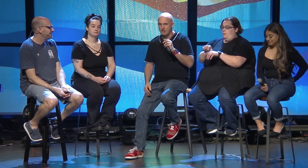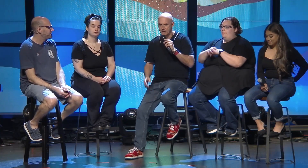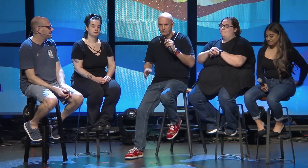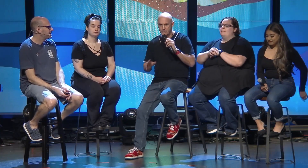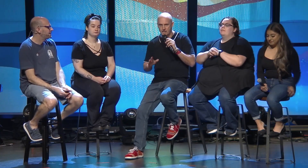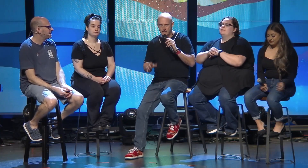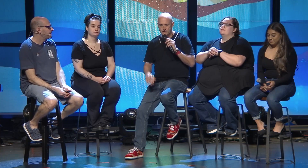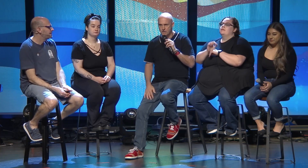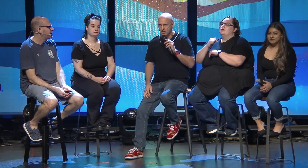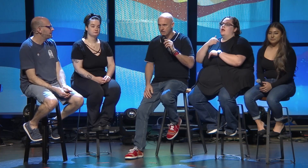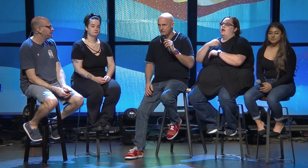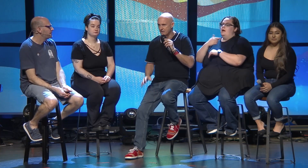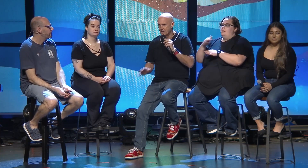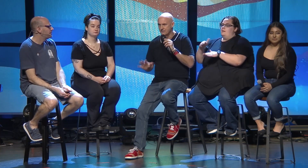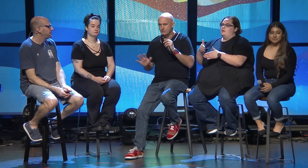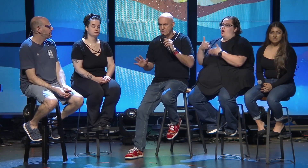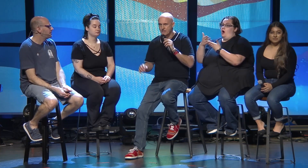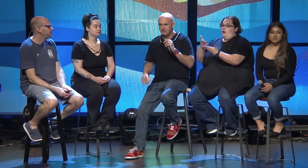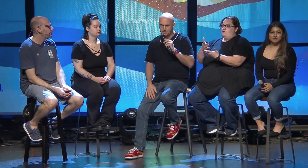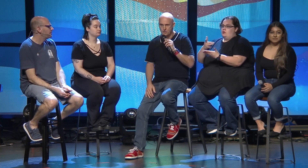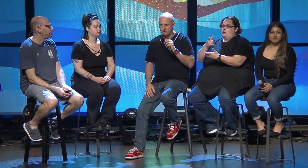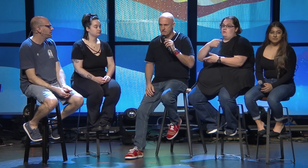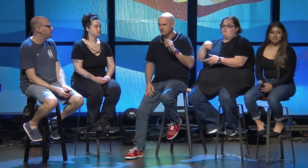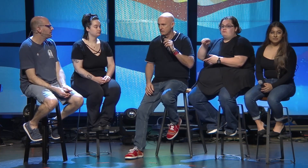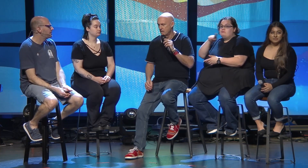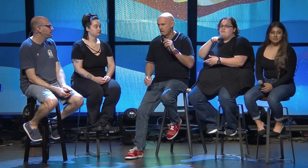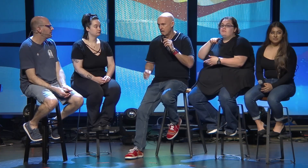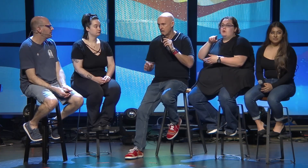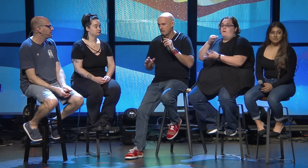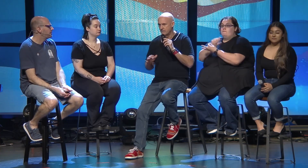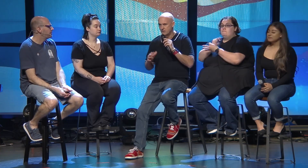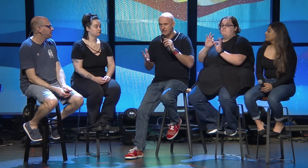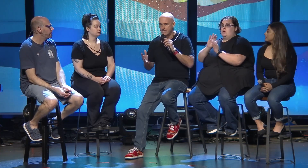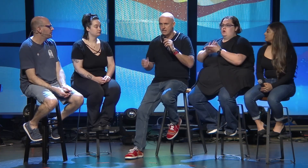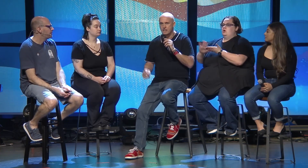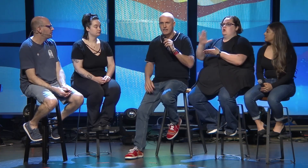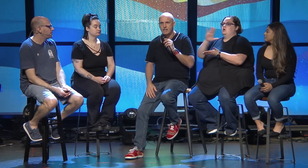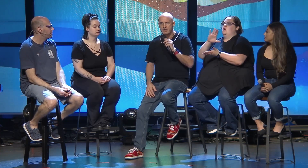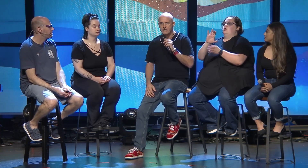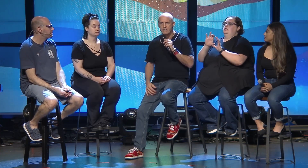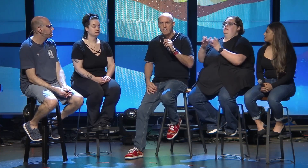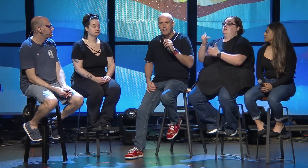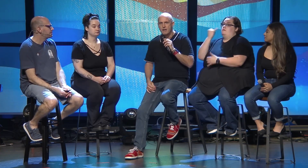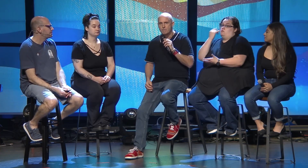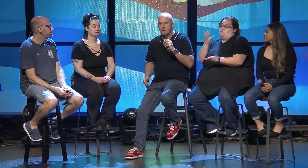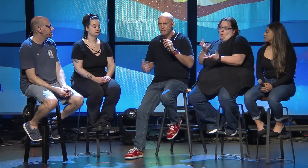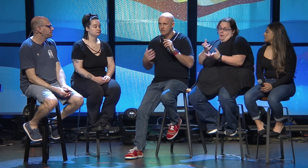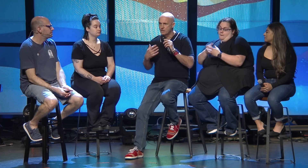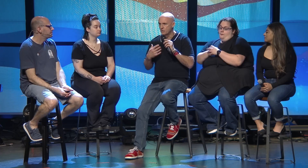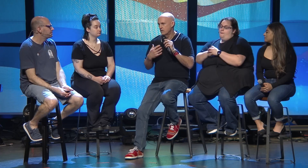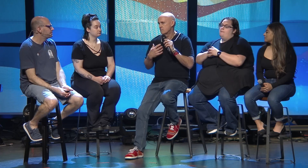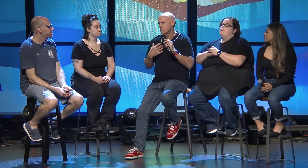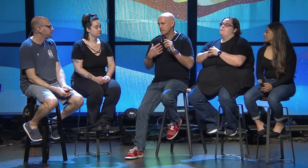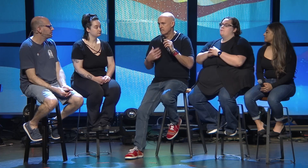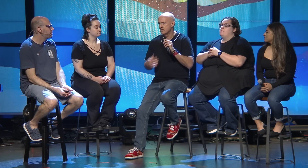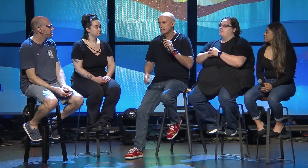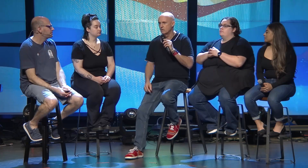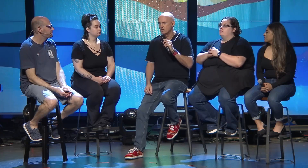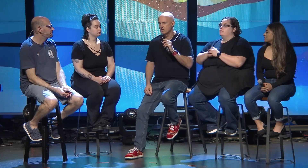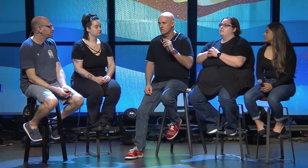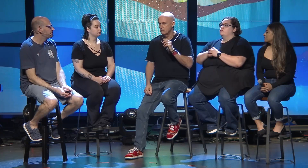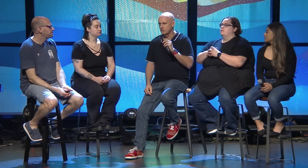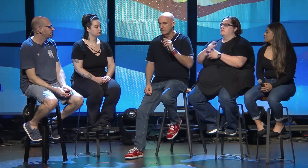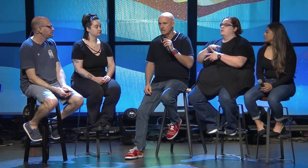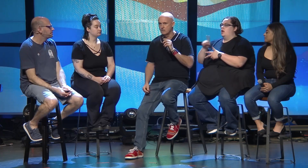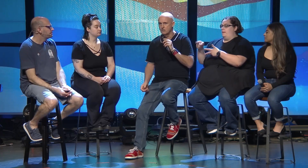I'm going to offer at the end for all of you to get free college courses if you'd like. And then my other career is my business,